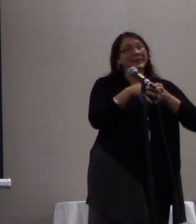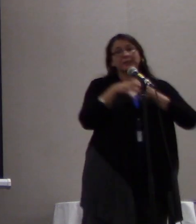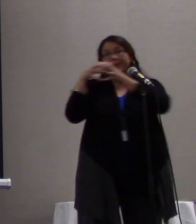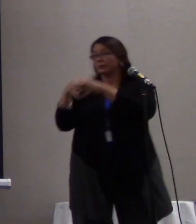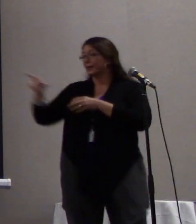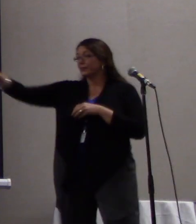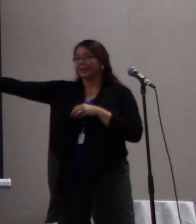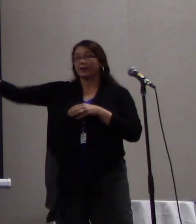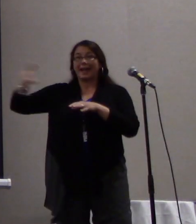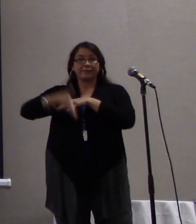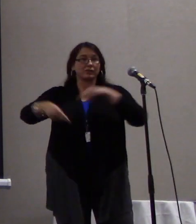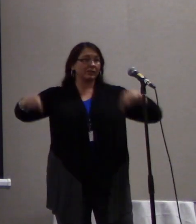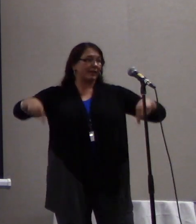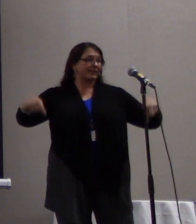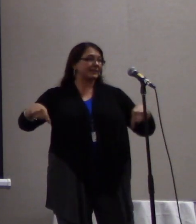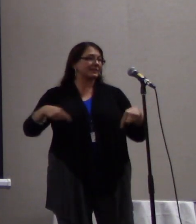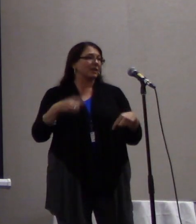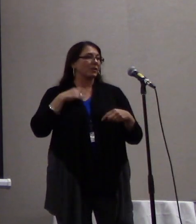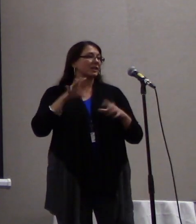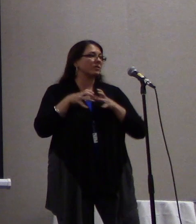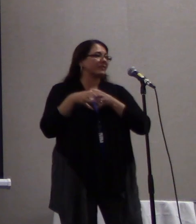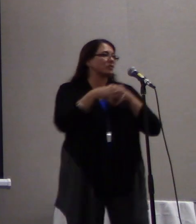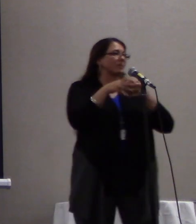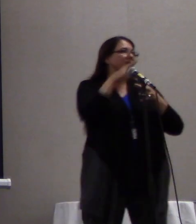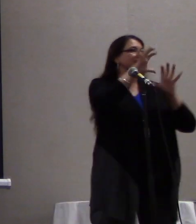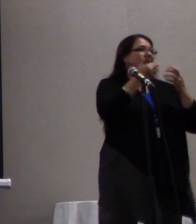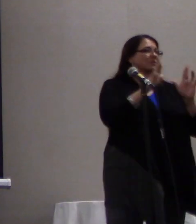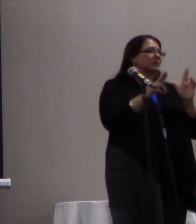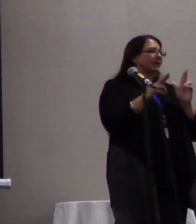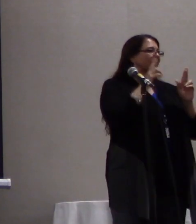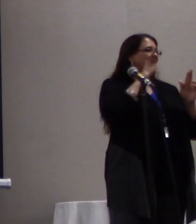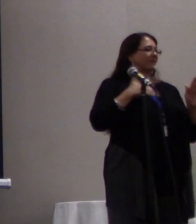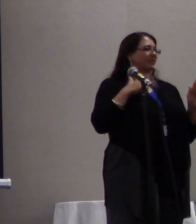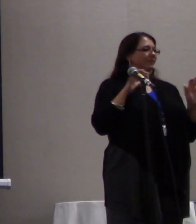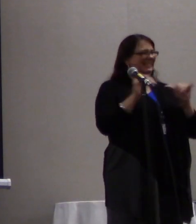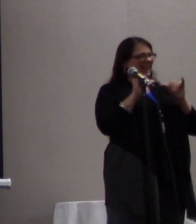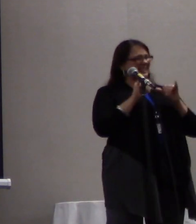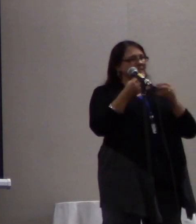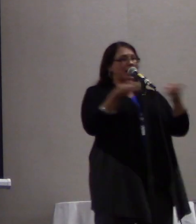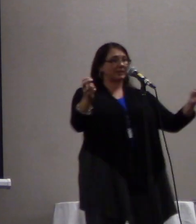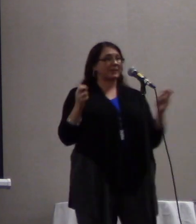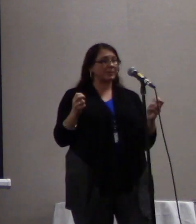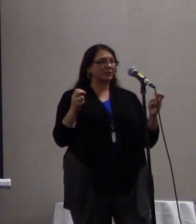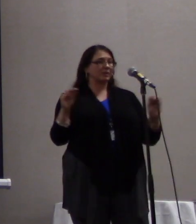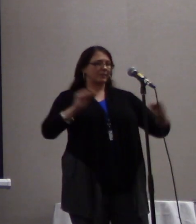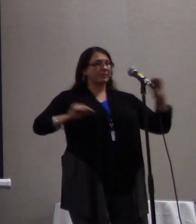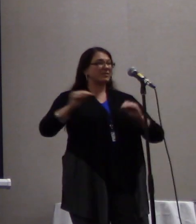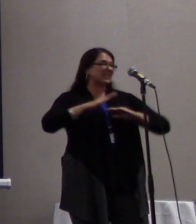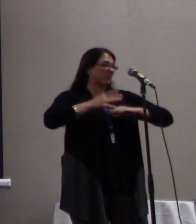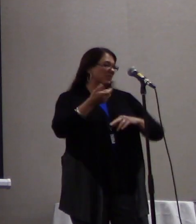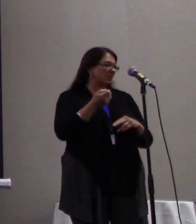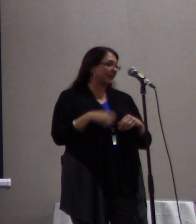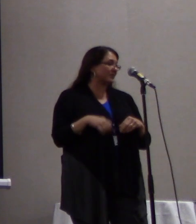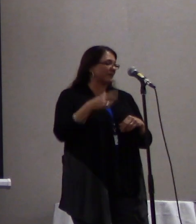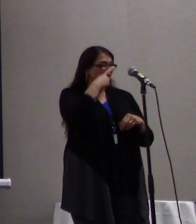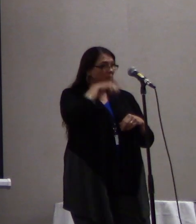if we can meet right over here after this, we're going to do a field trip over to the classroom. I'm going to get a feel for the size and how many people, maybe move the